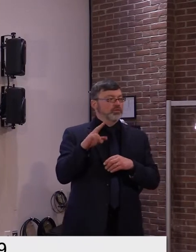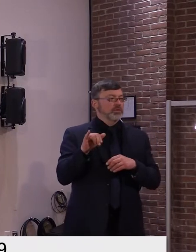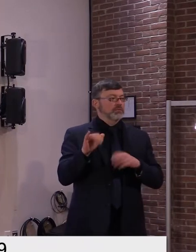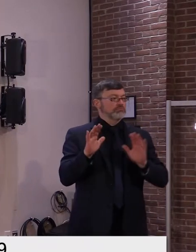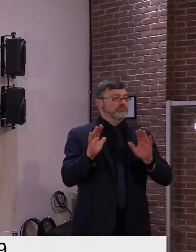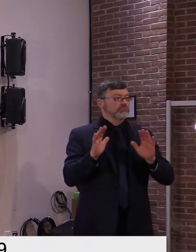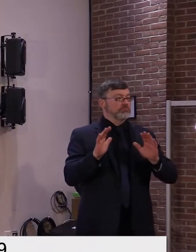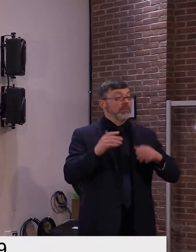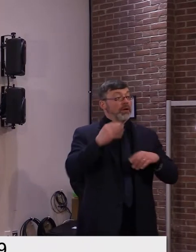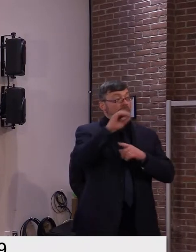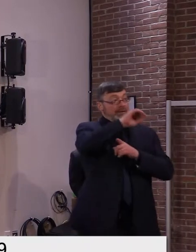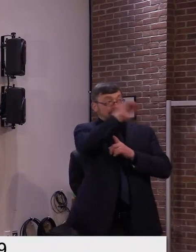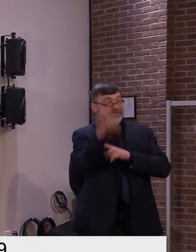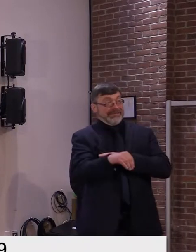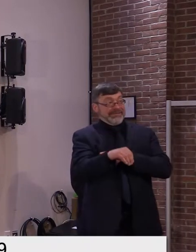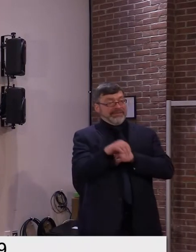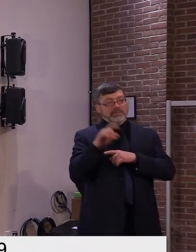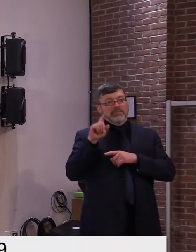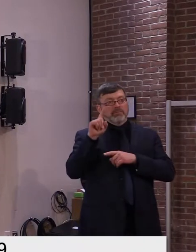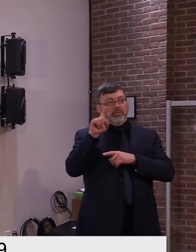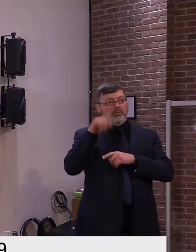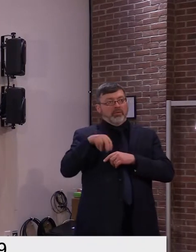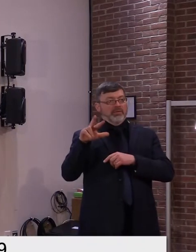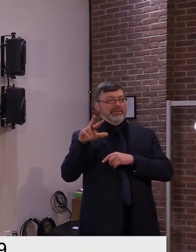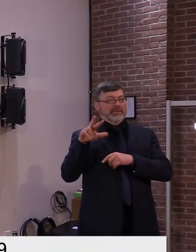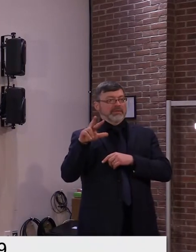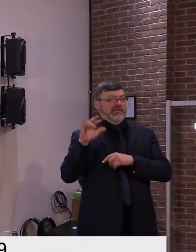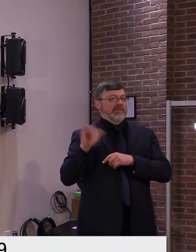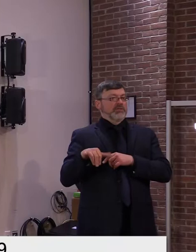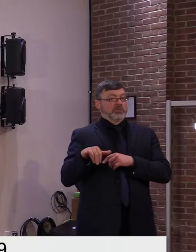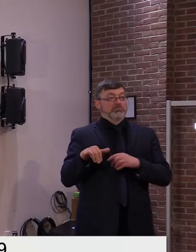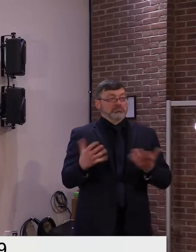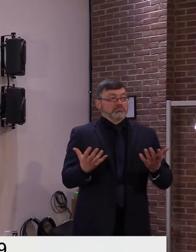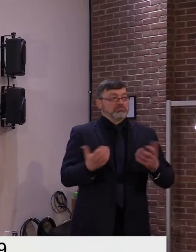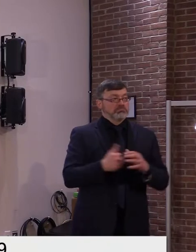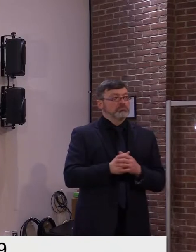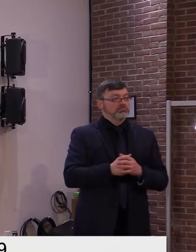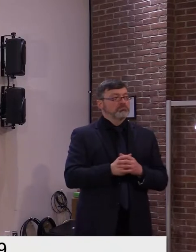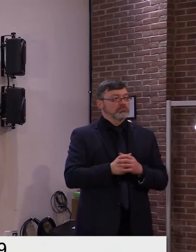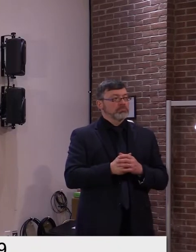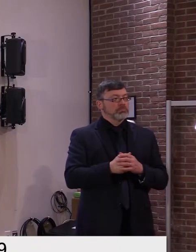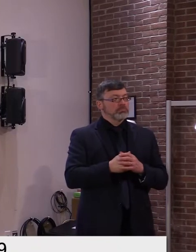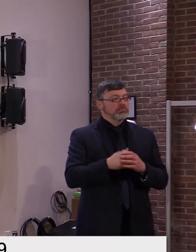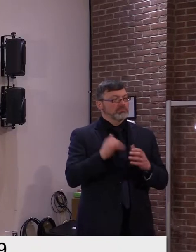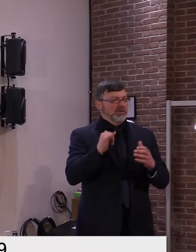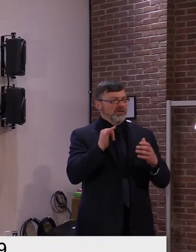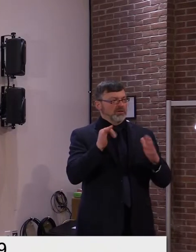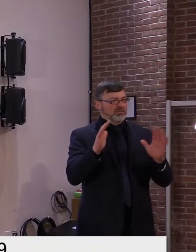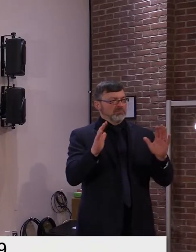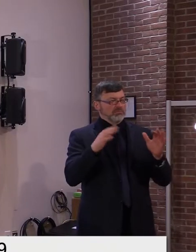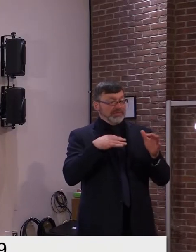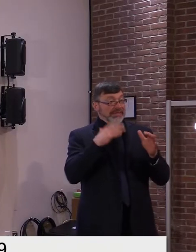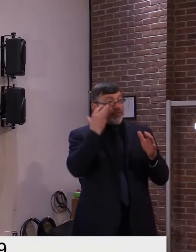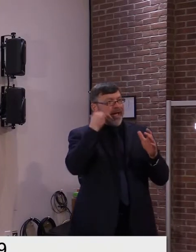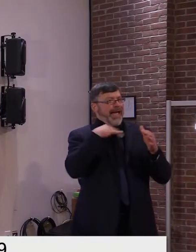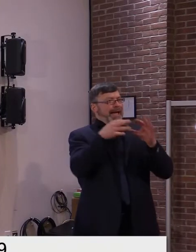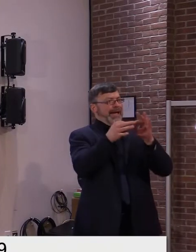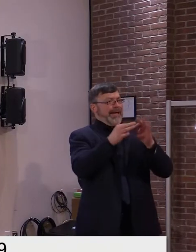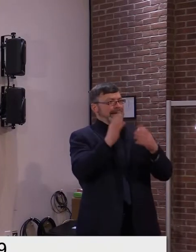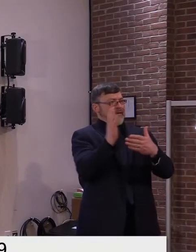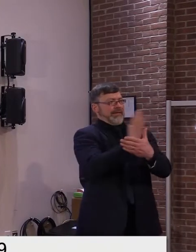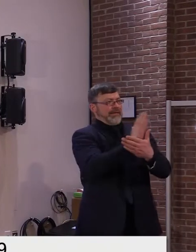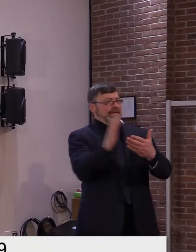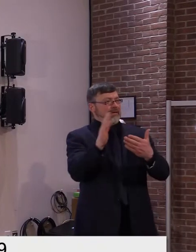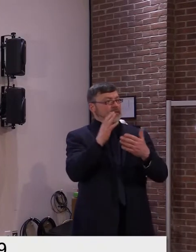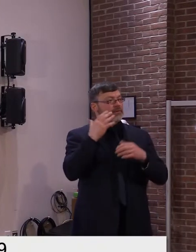I'm focusing on the range of cases for a couple of reasons. One, because we know that one day's report does not reflect the